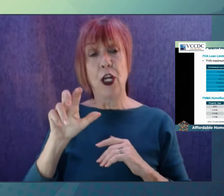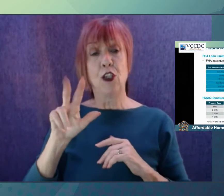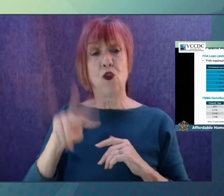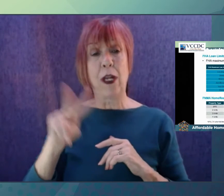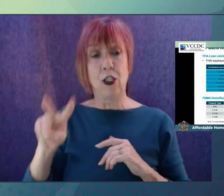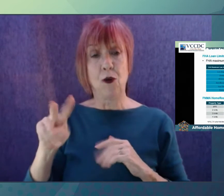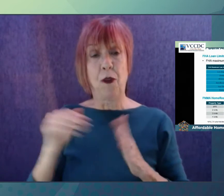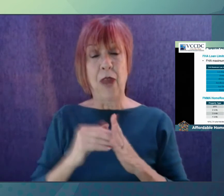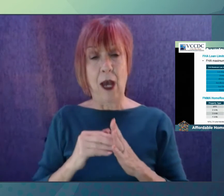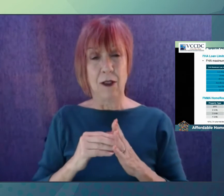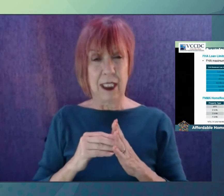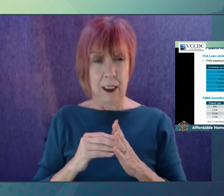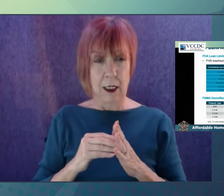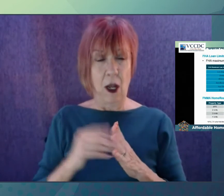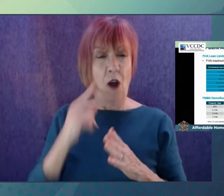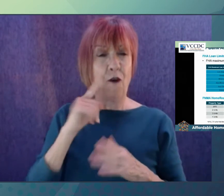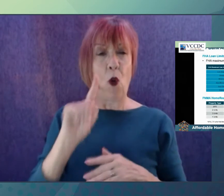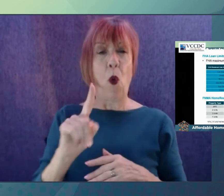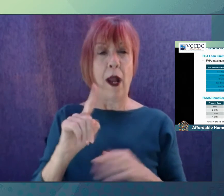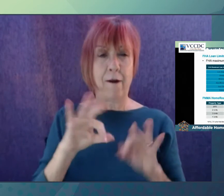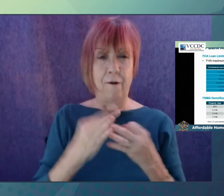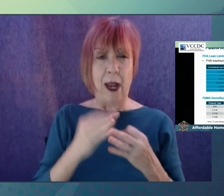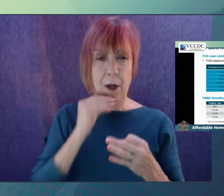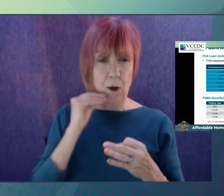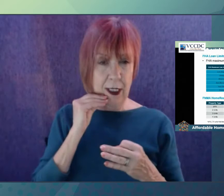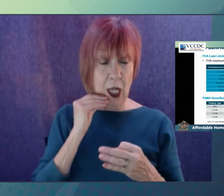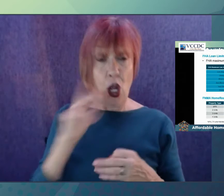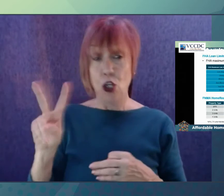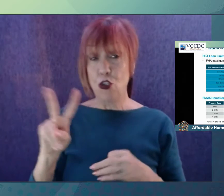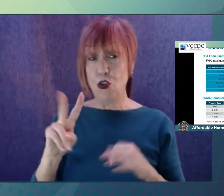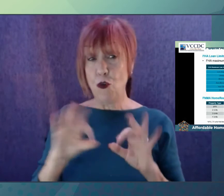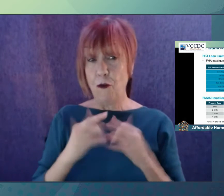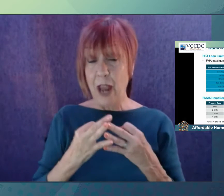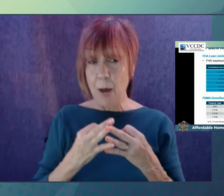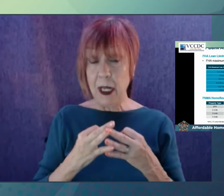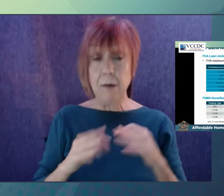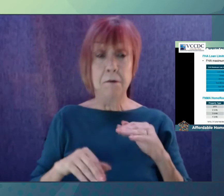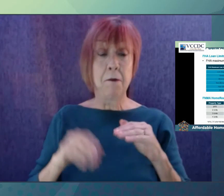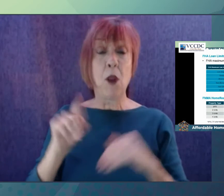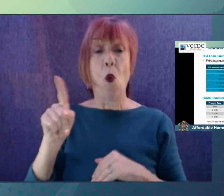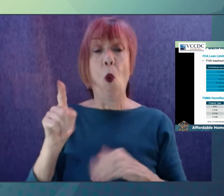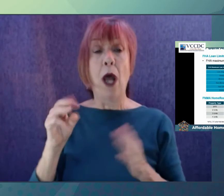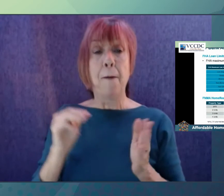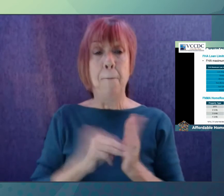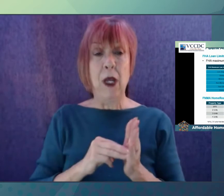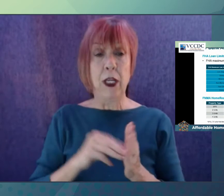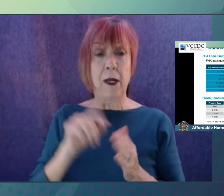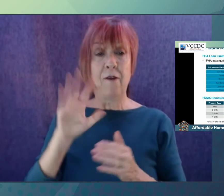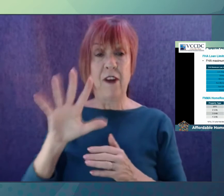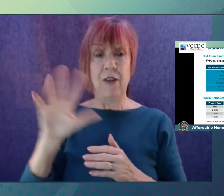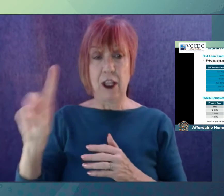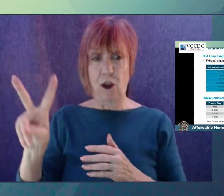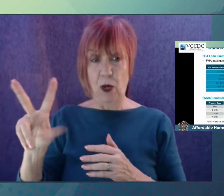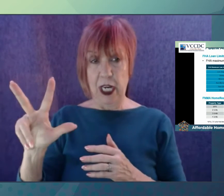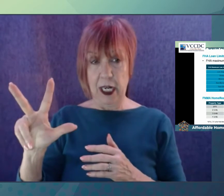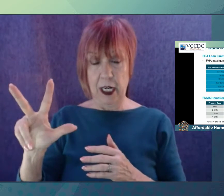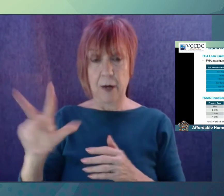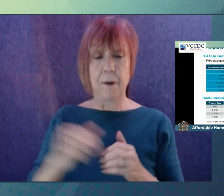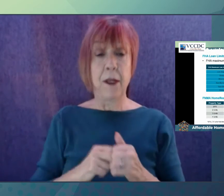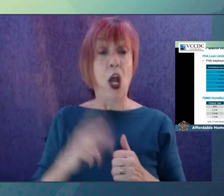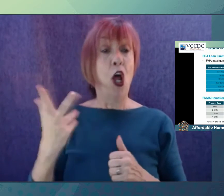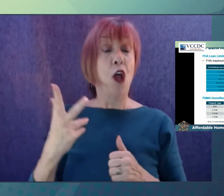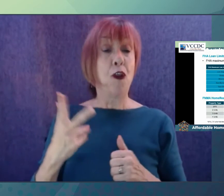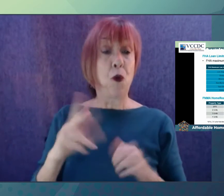$822,375 for a one-family residence. For a two-family residence, we can go to $1,053,000. For a three-family, we can go to